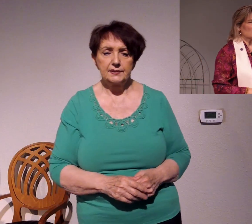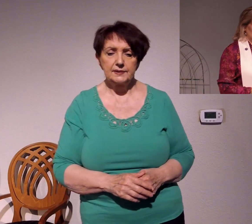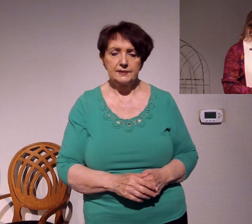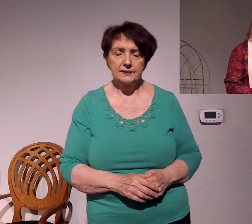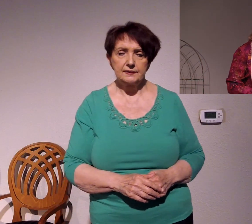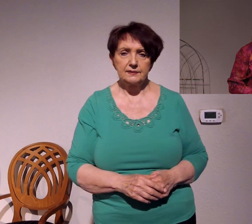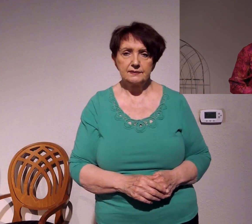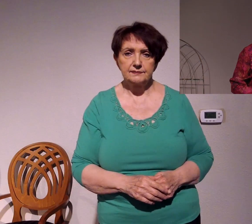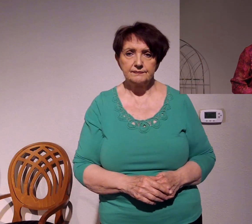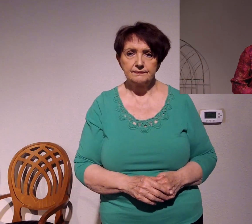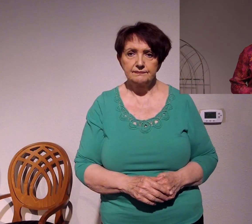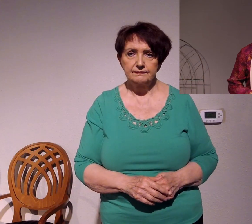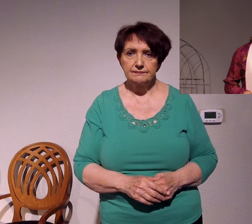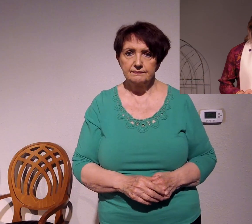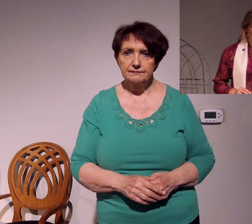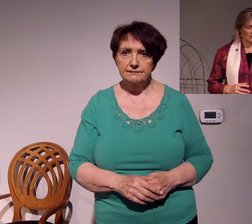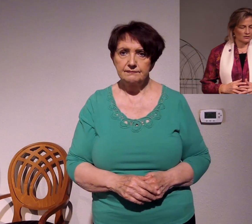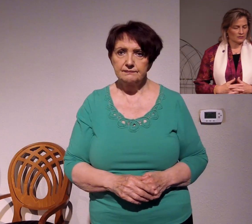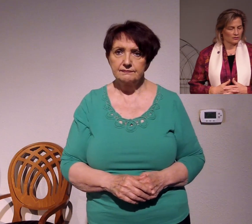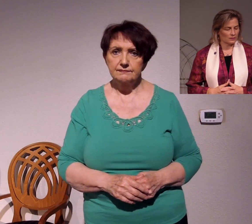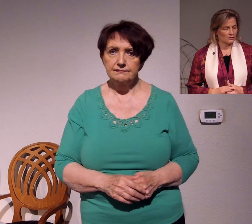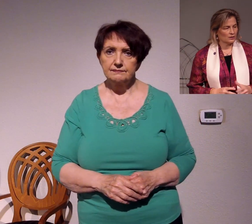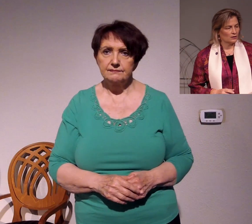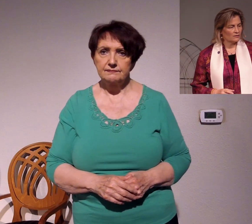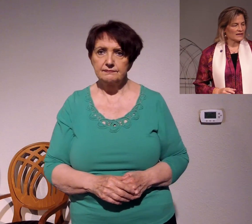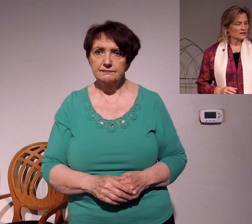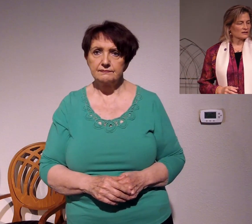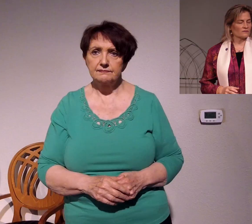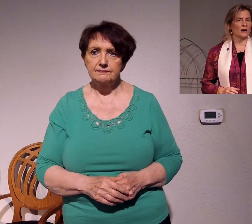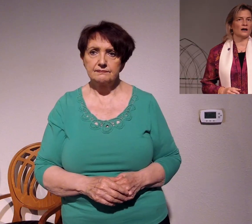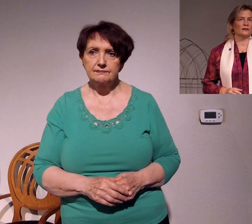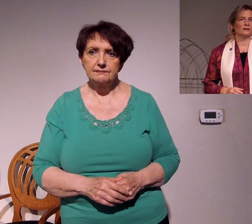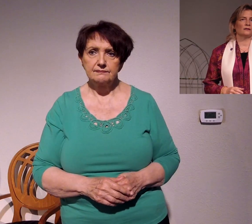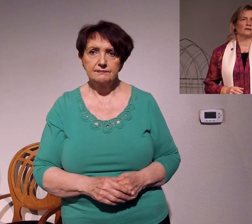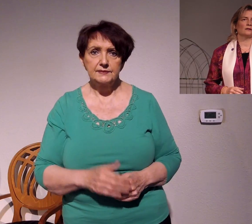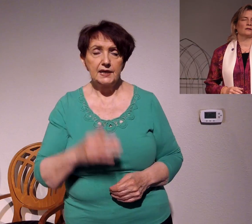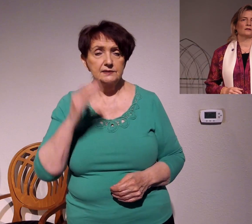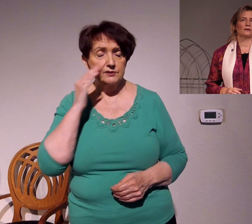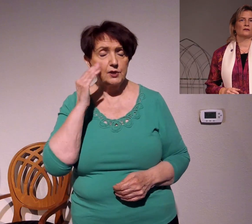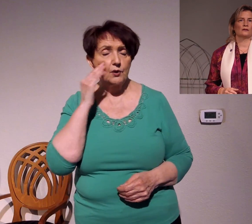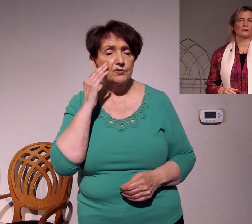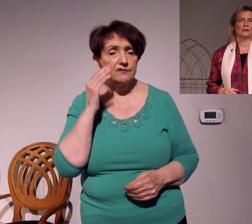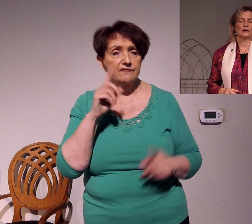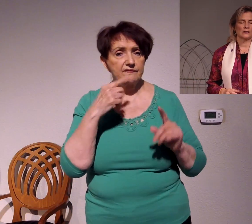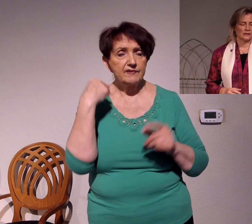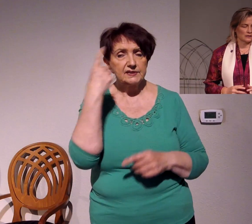Push yourself to get to know the faces of God.